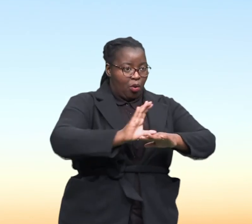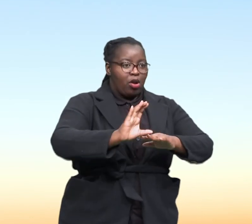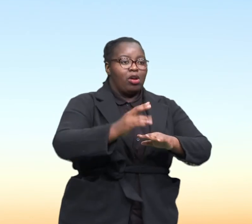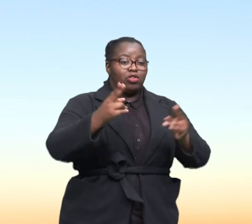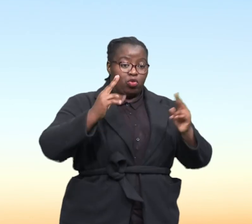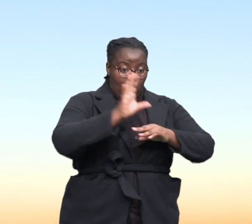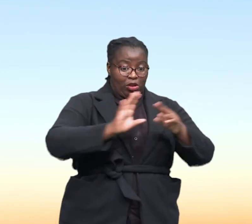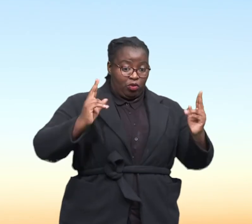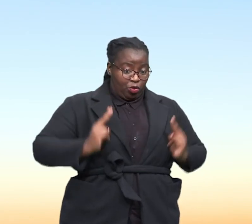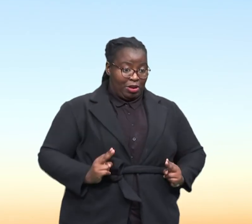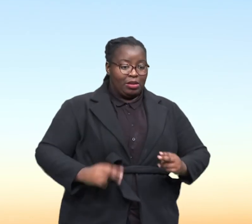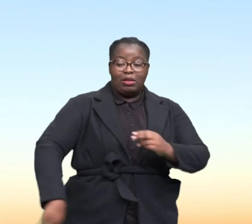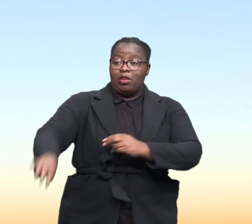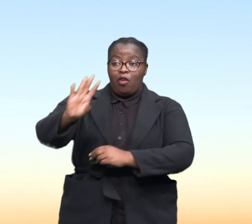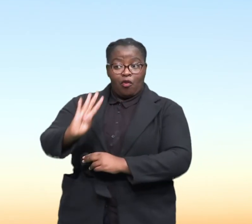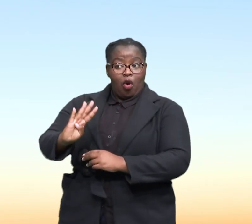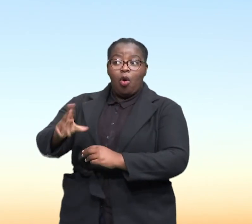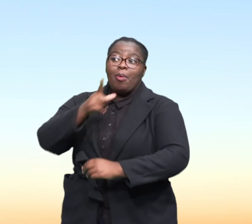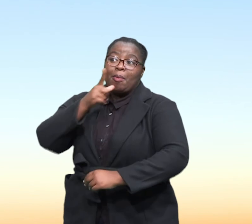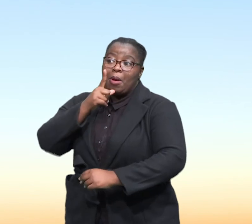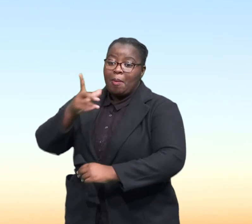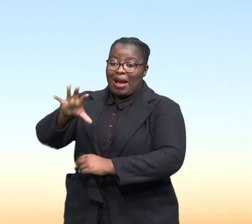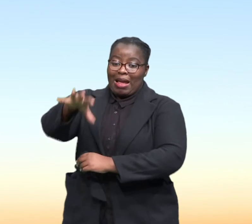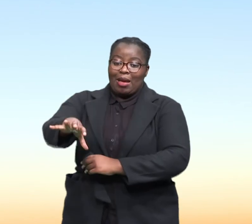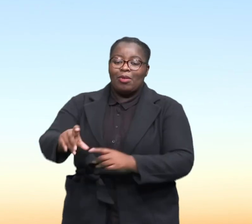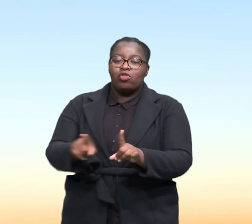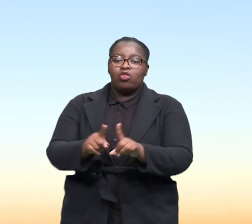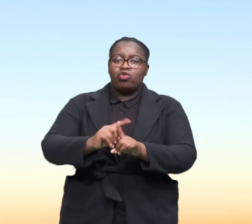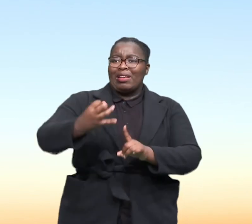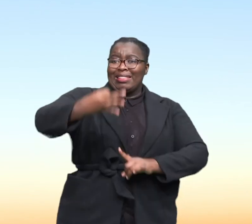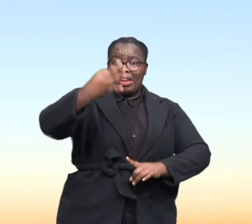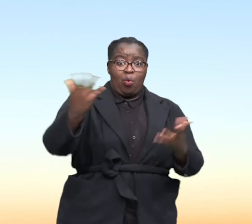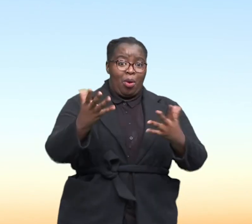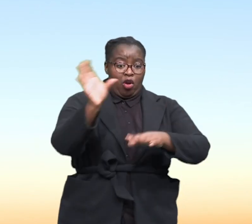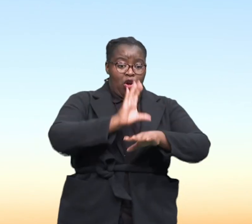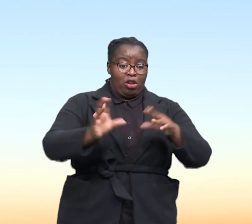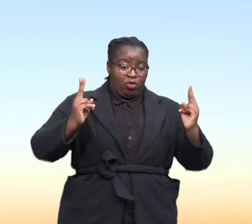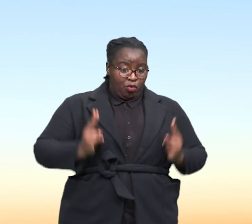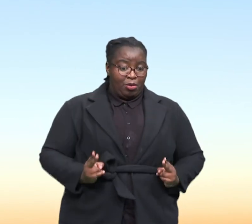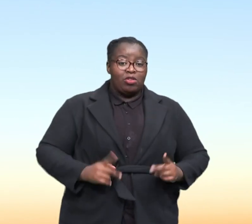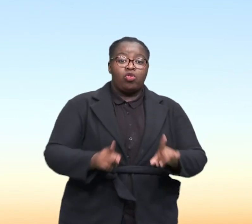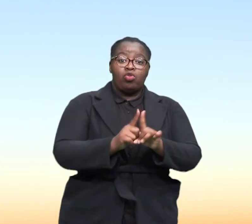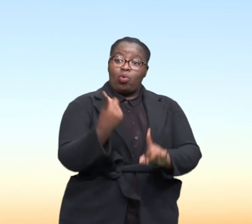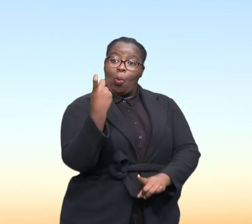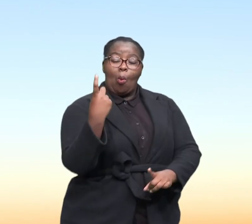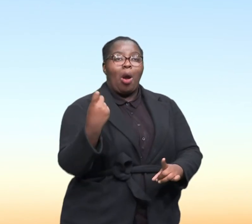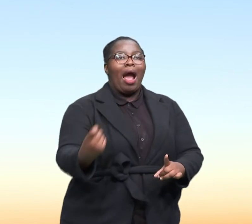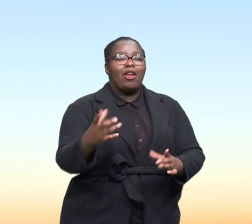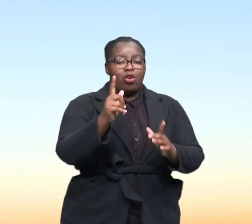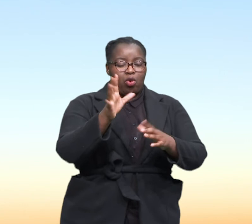of Humanities, 4 on the Pietermaritzburg campus, with 3 in the College of Humanities and 1 in the College of Law and Management